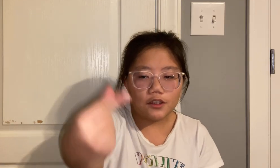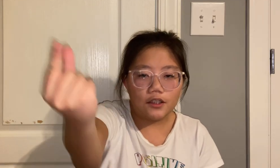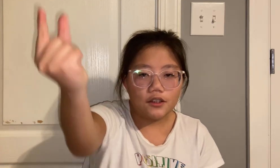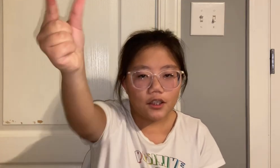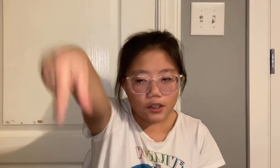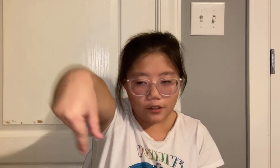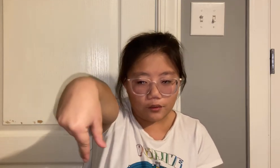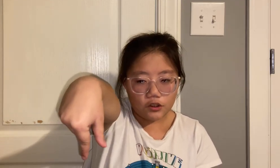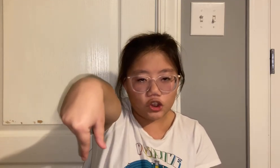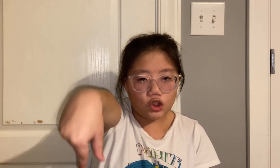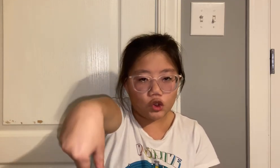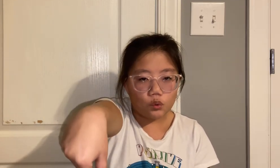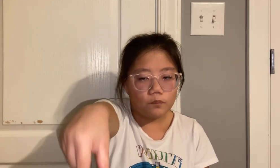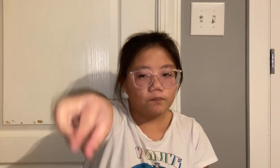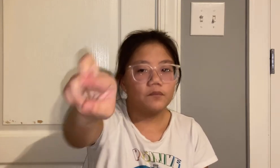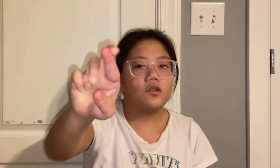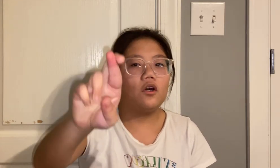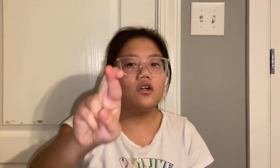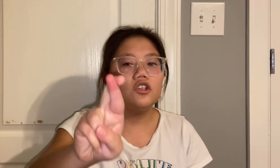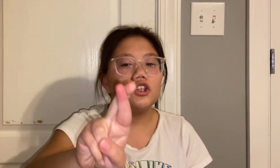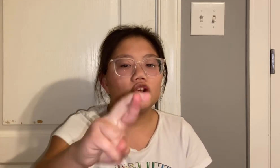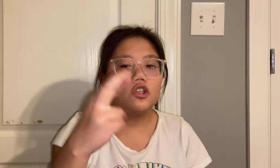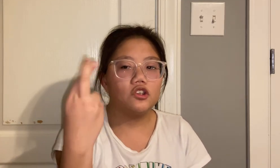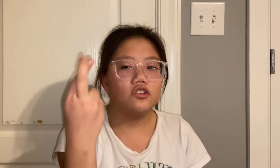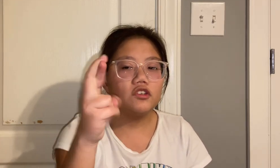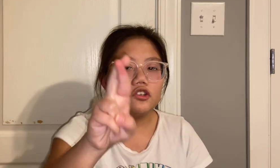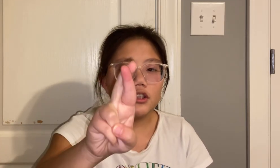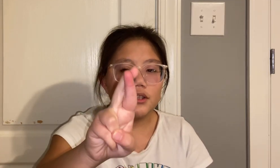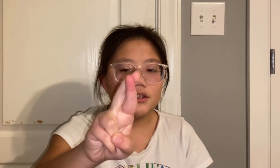side down q r is just crossing your fingers like this